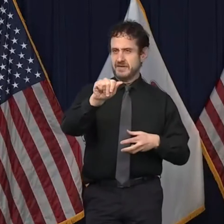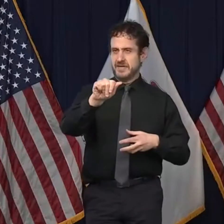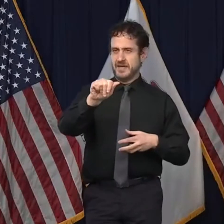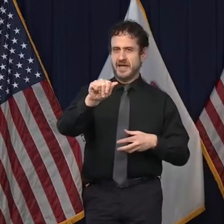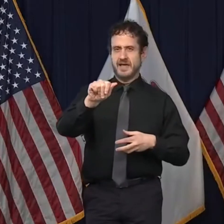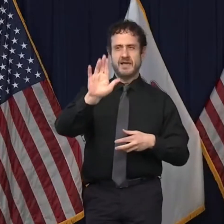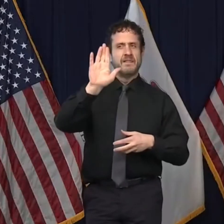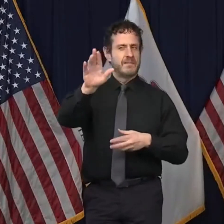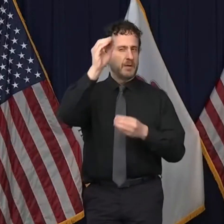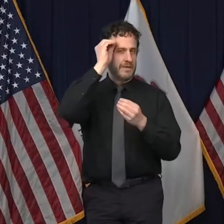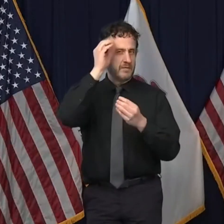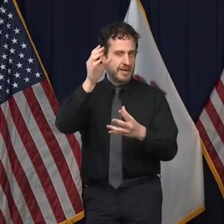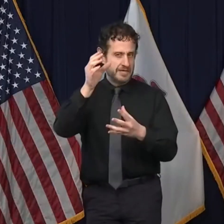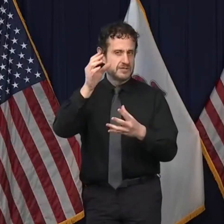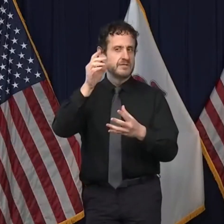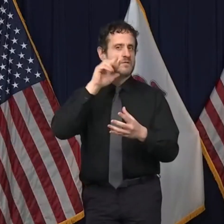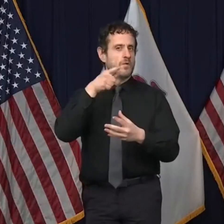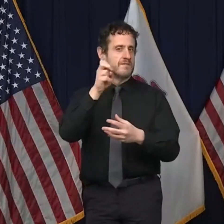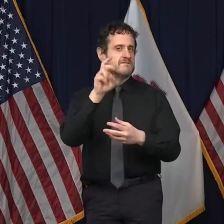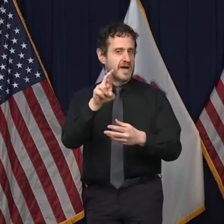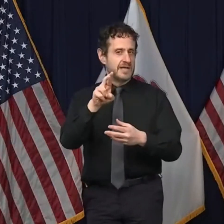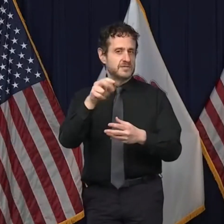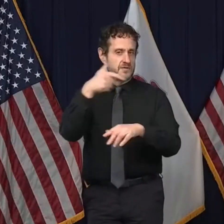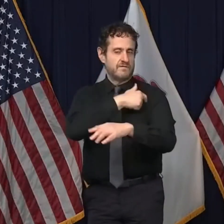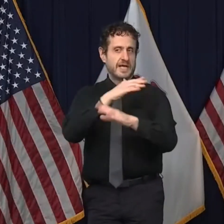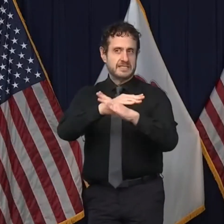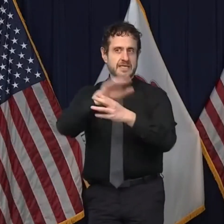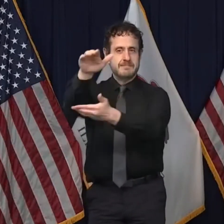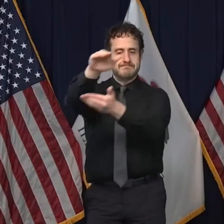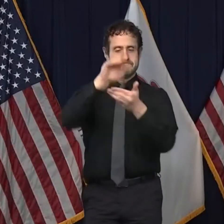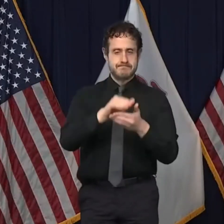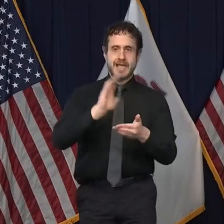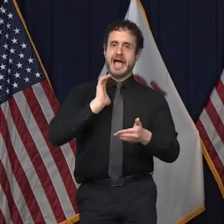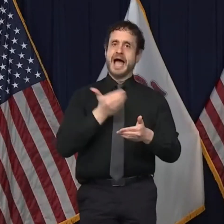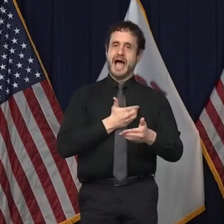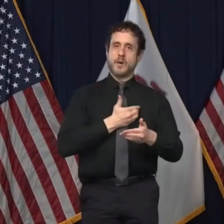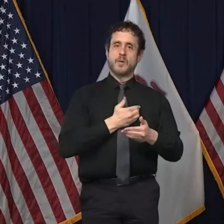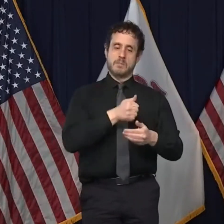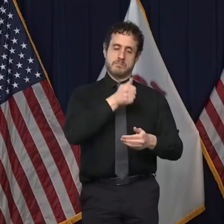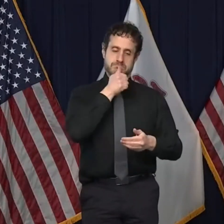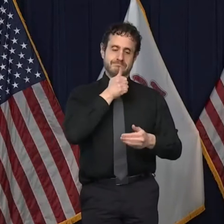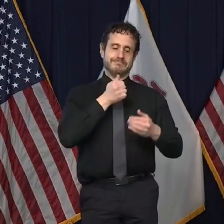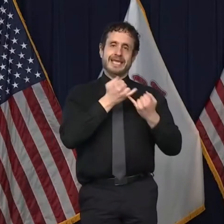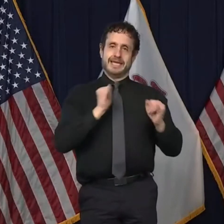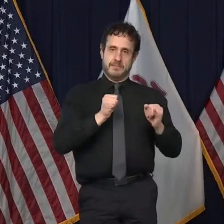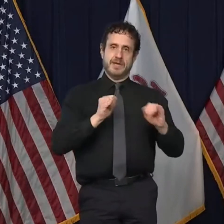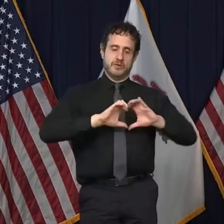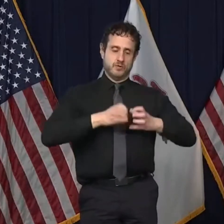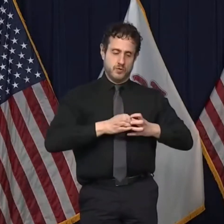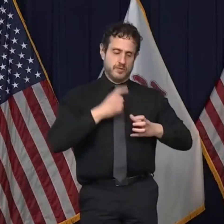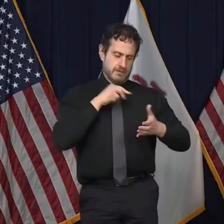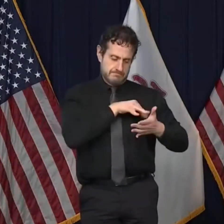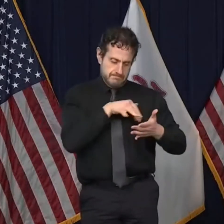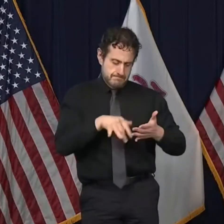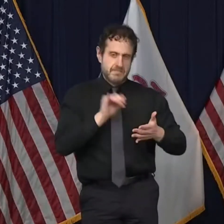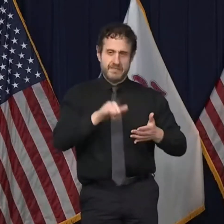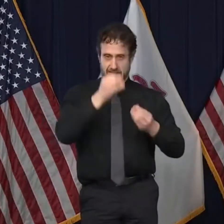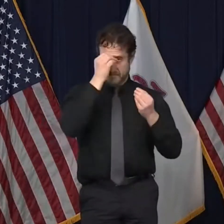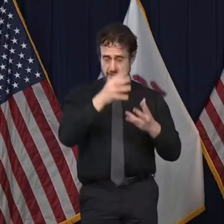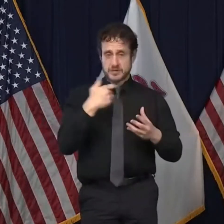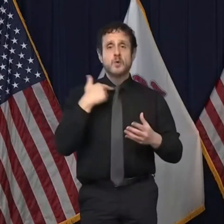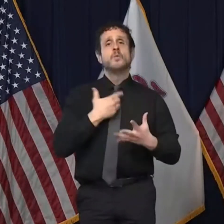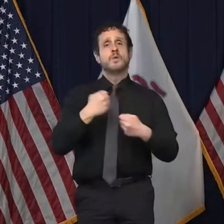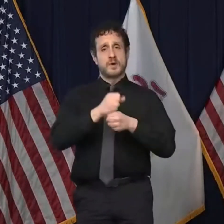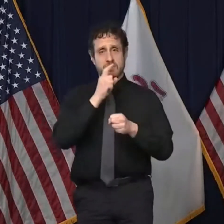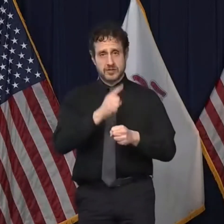the Pfizer-BioNTech vaccine this morning. We all want to make sure this vaccine is safe, and additional